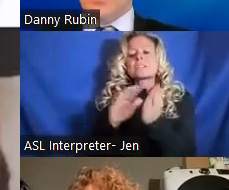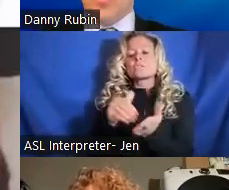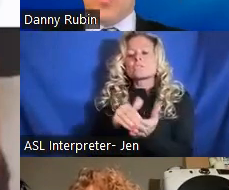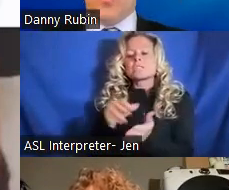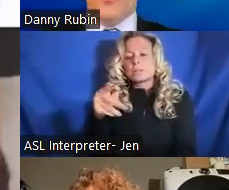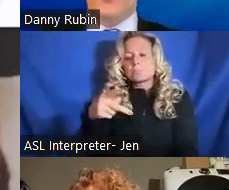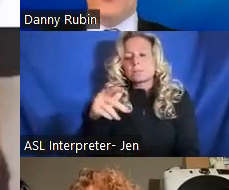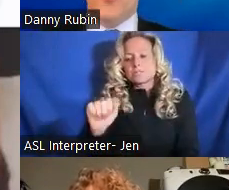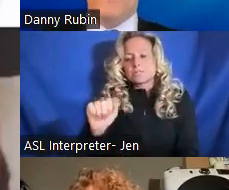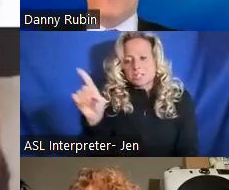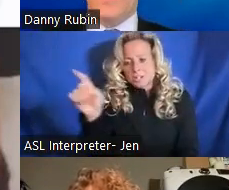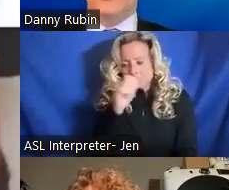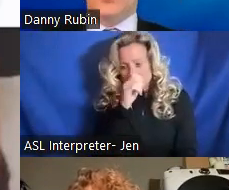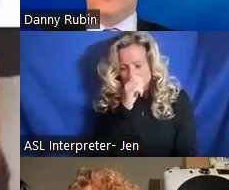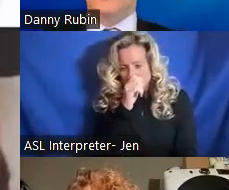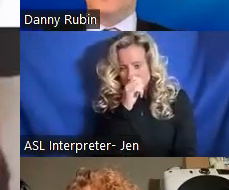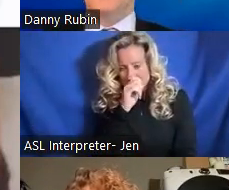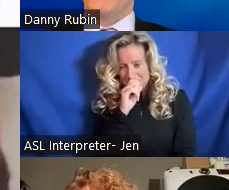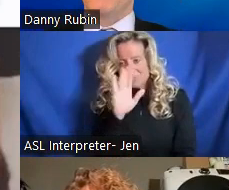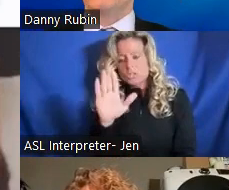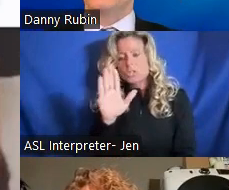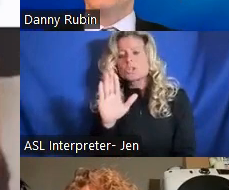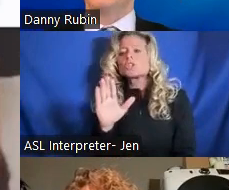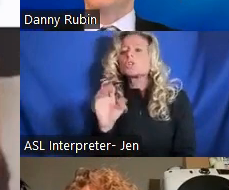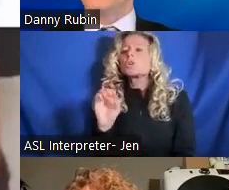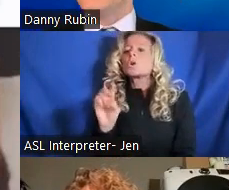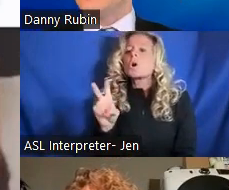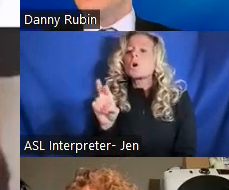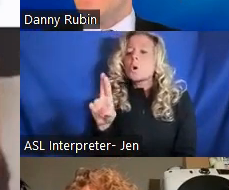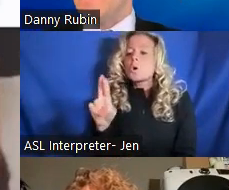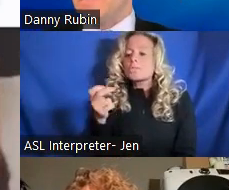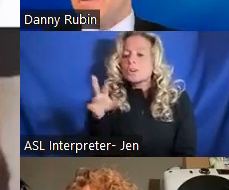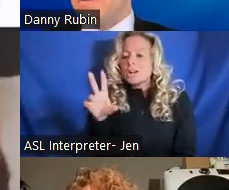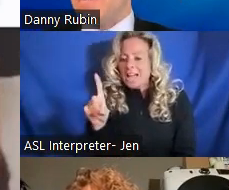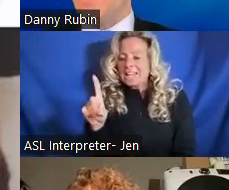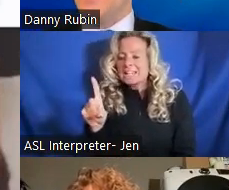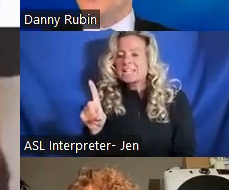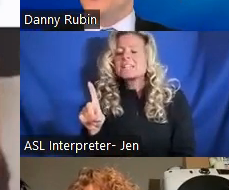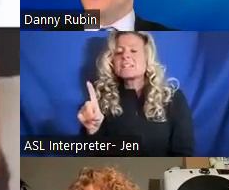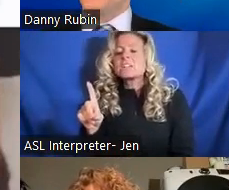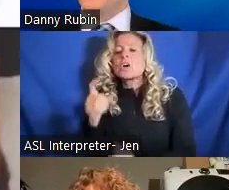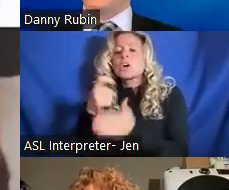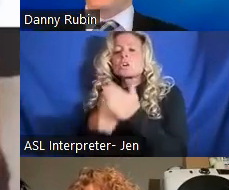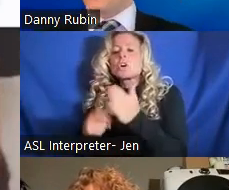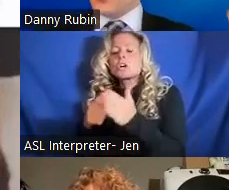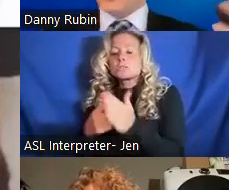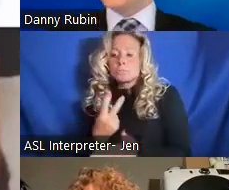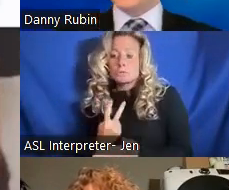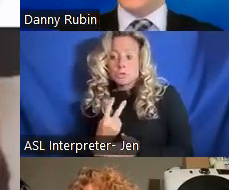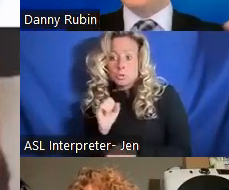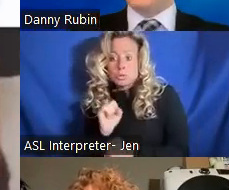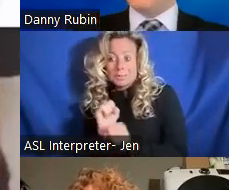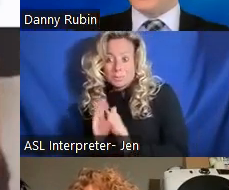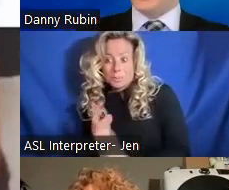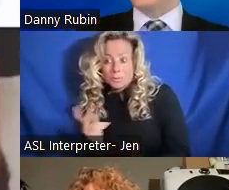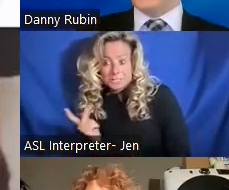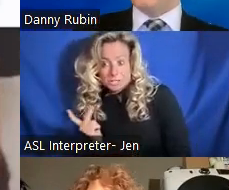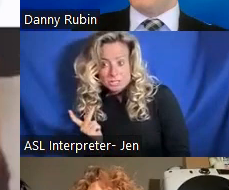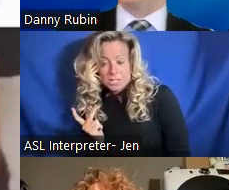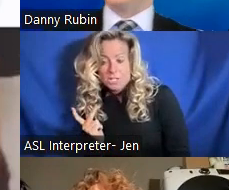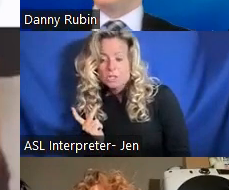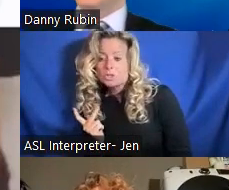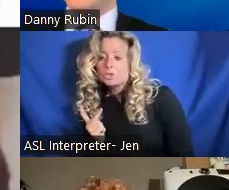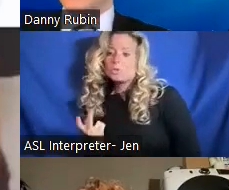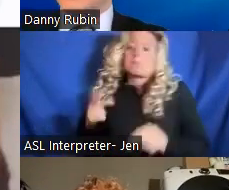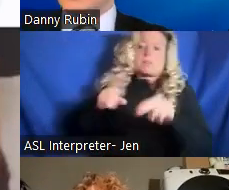Pennsylvania. What are your overhead costs, especially going from 2 employees to 9? So what are your costs that you have to juggle